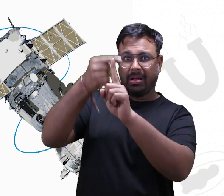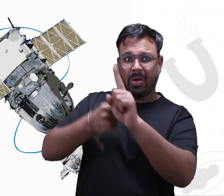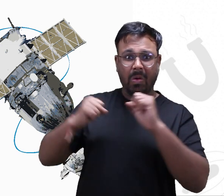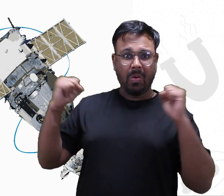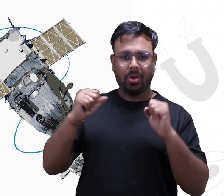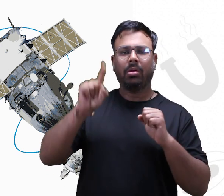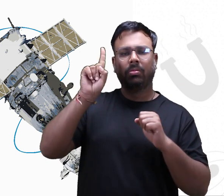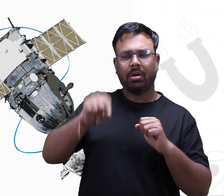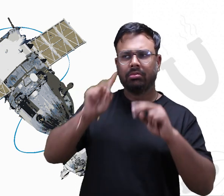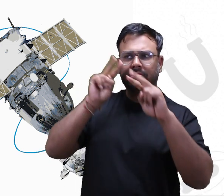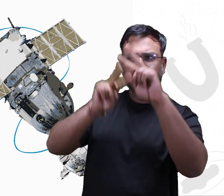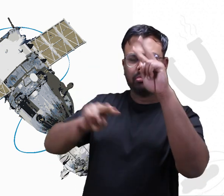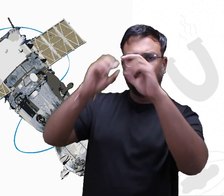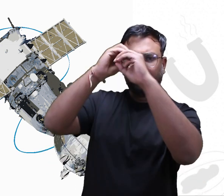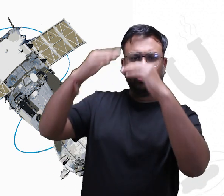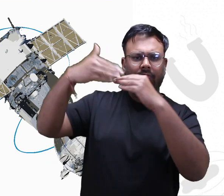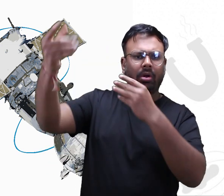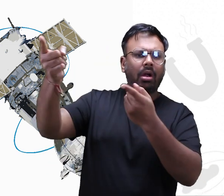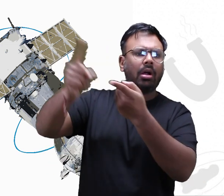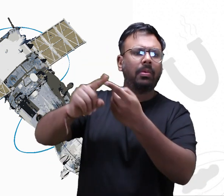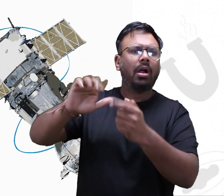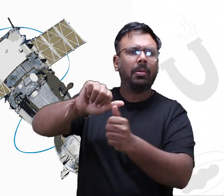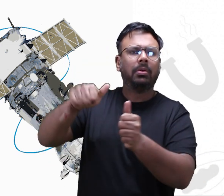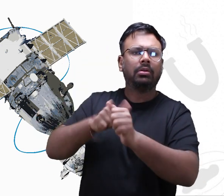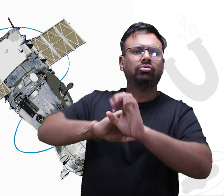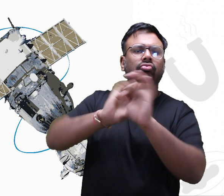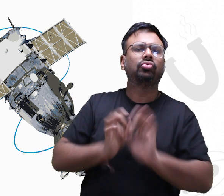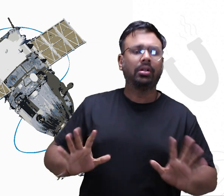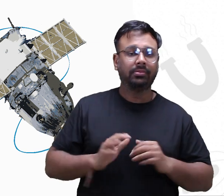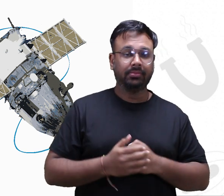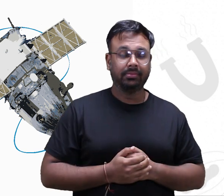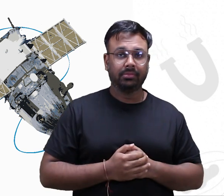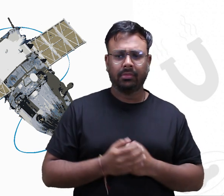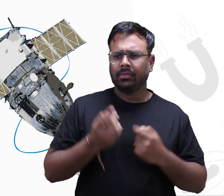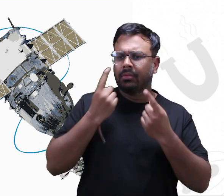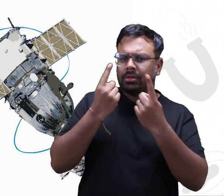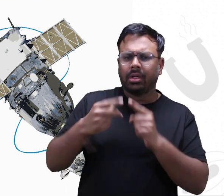Predicting and monitoring La Nina. Observation tools.